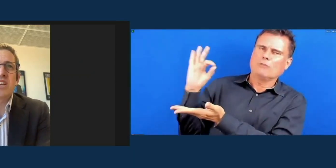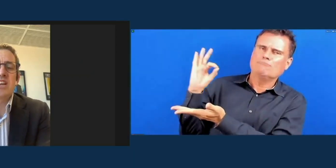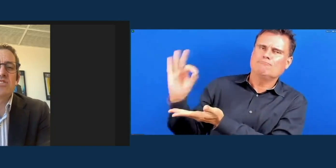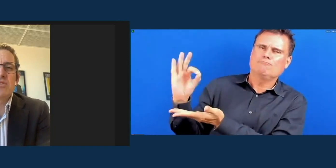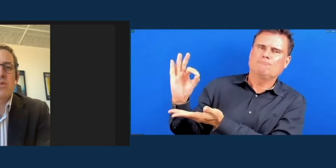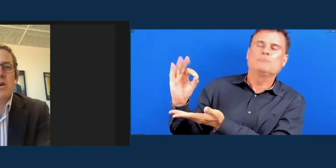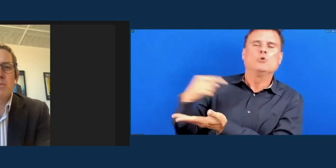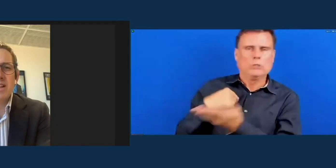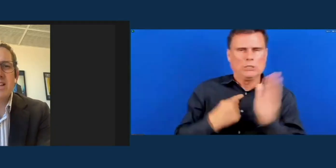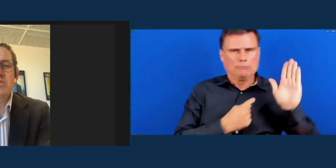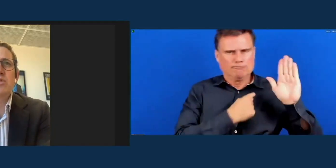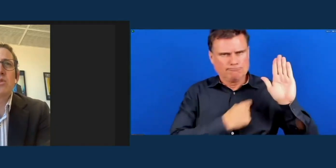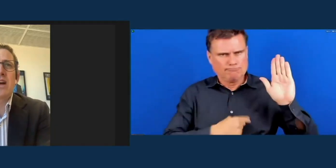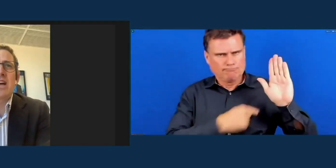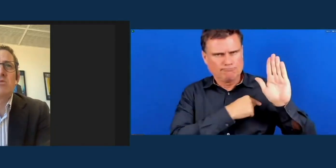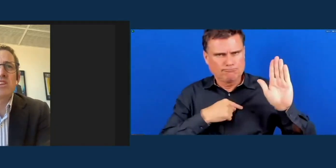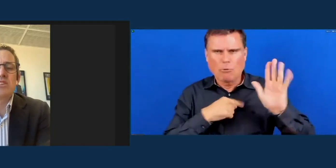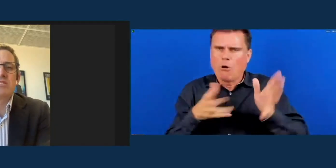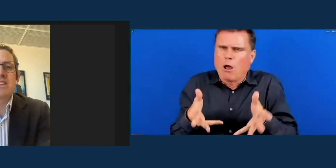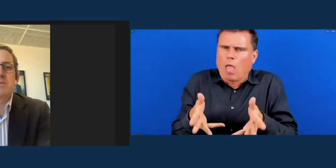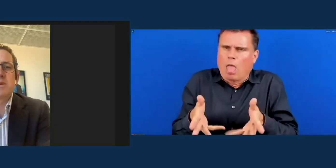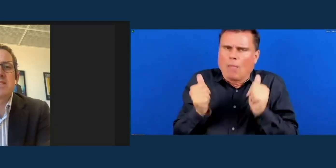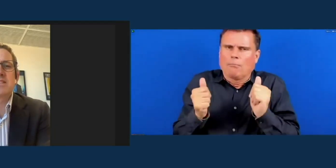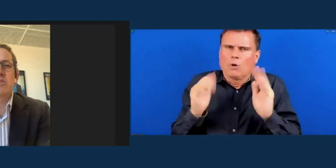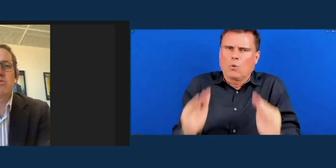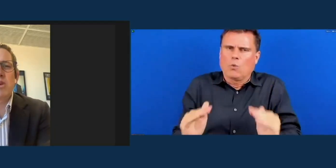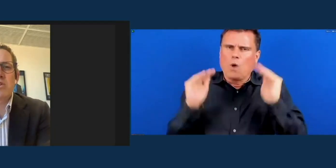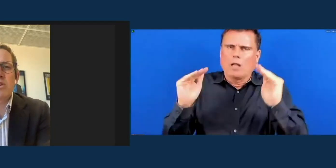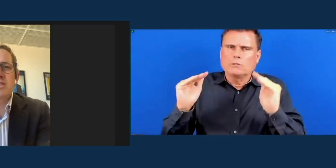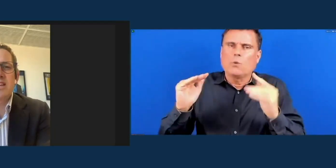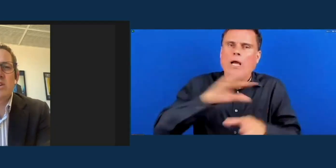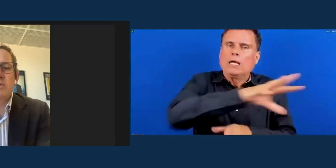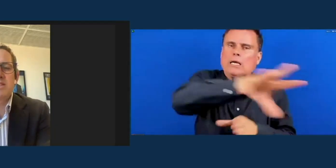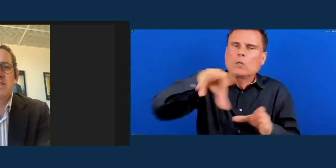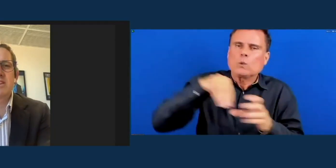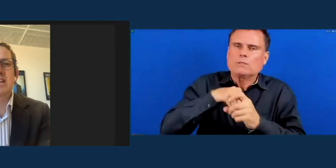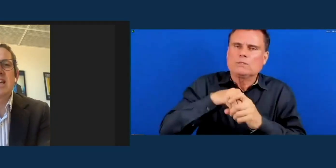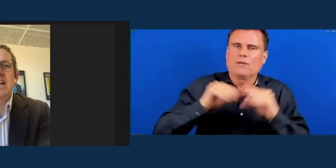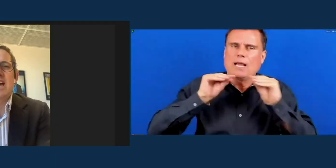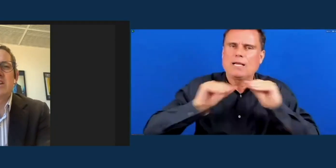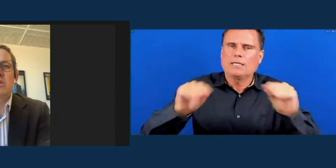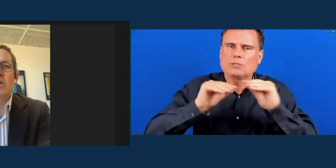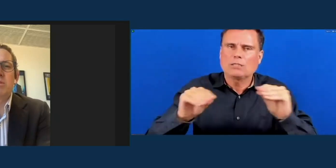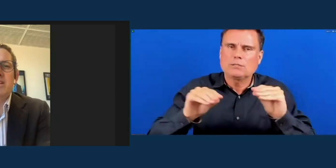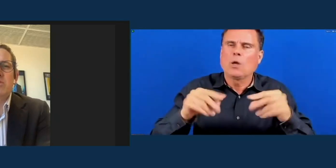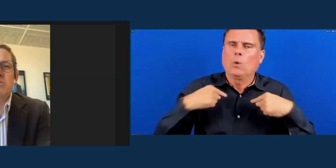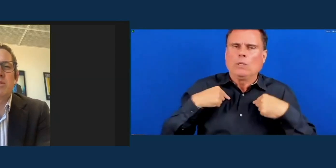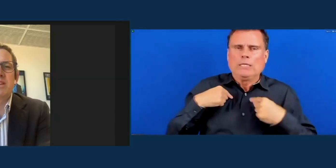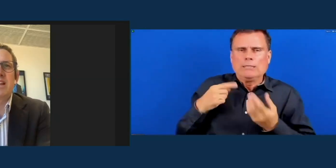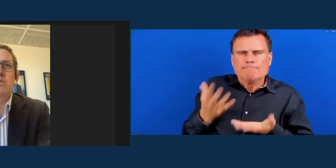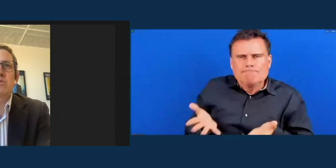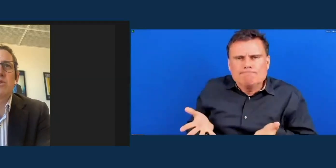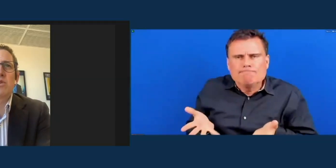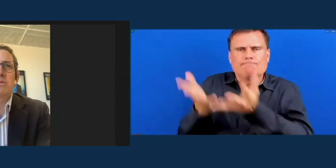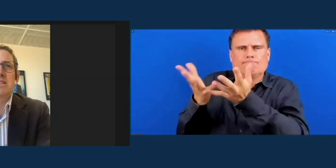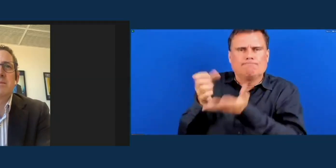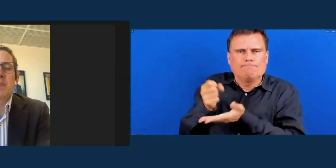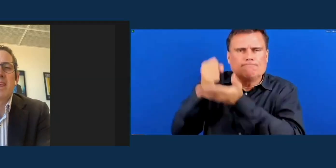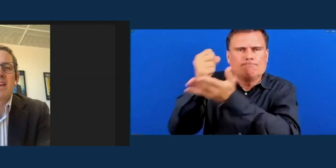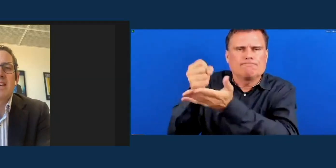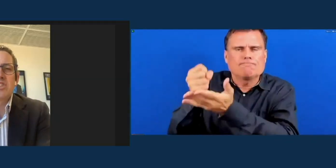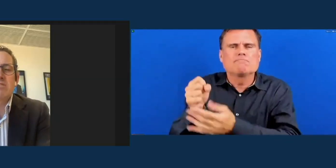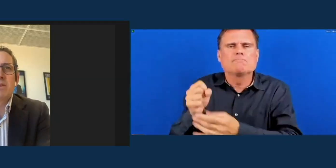inclusive education through our bilateral and regional investments right across the Indo-Pacific and globally through multilateral